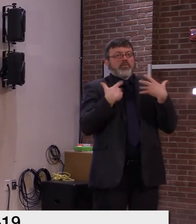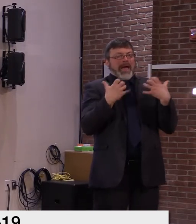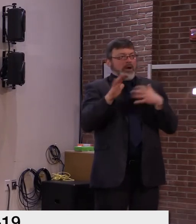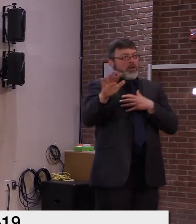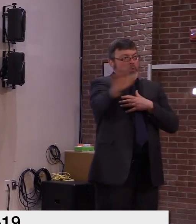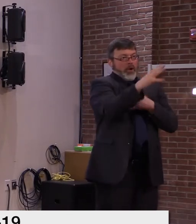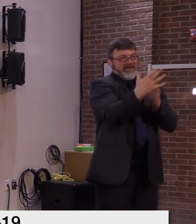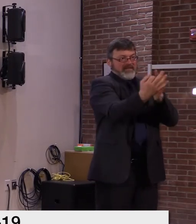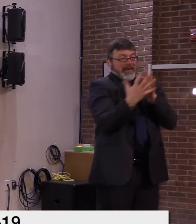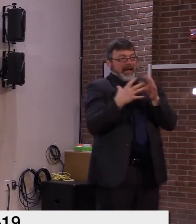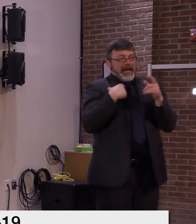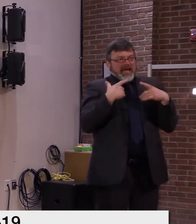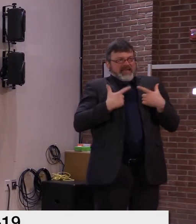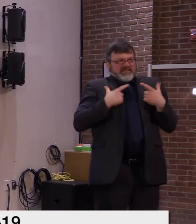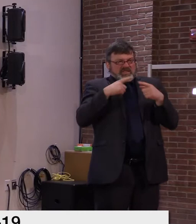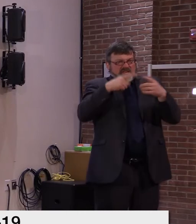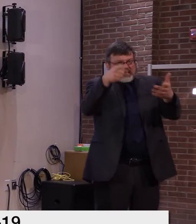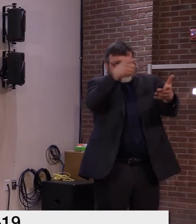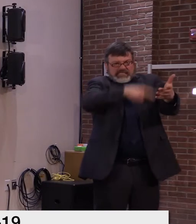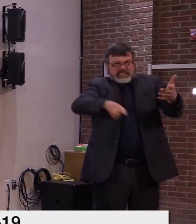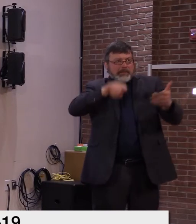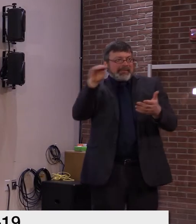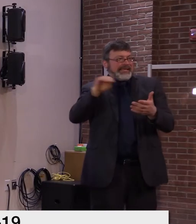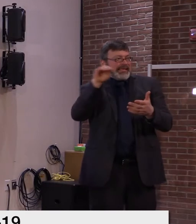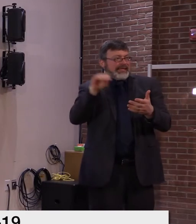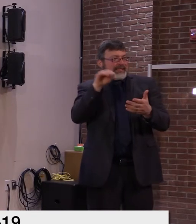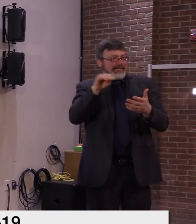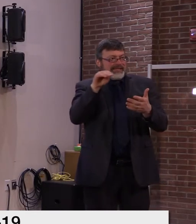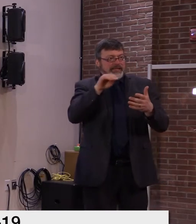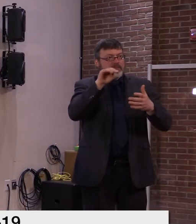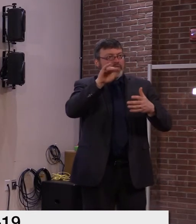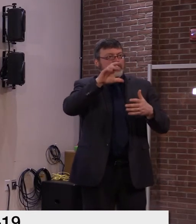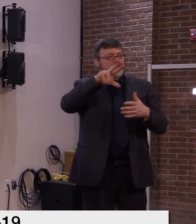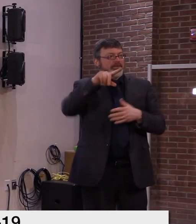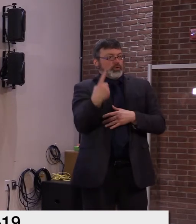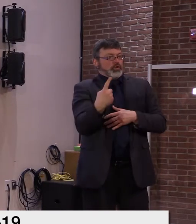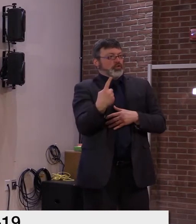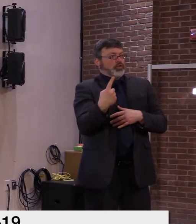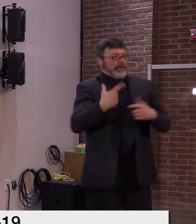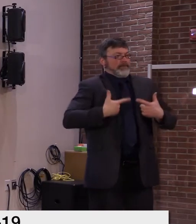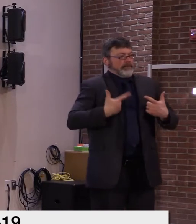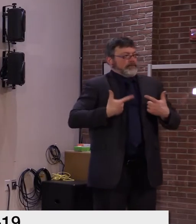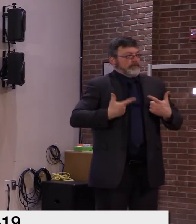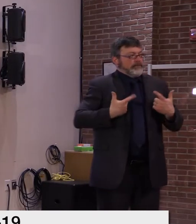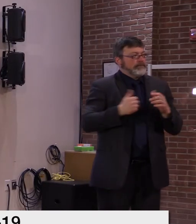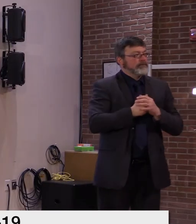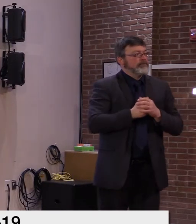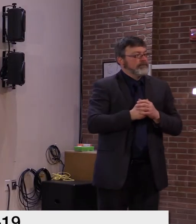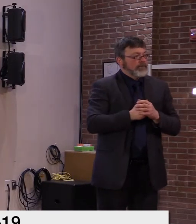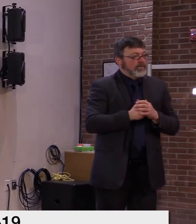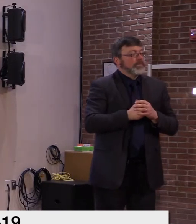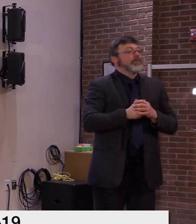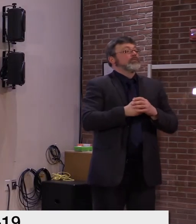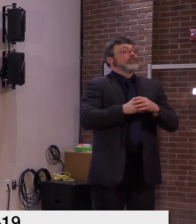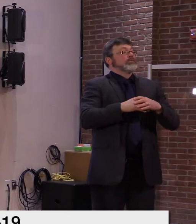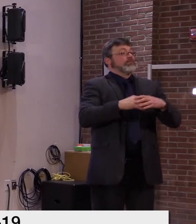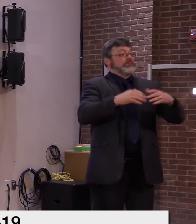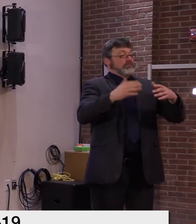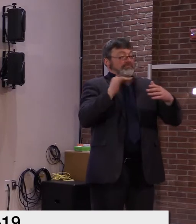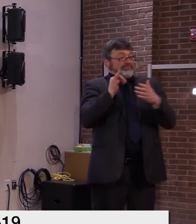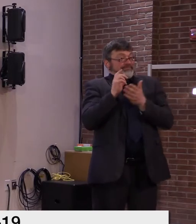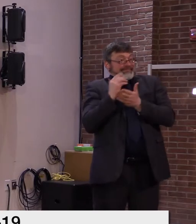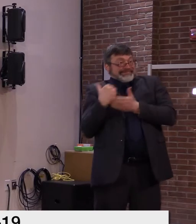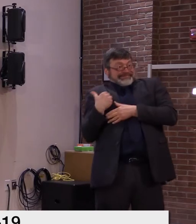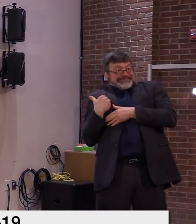As I mentioned on Tuesday, we received word from the U.S. Department of Education last Friday on the status of a waiver request over SBAC testing this